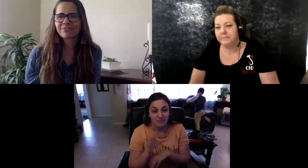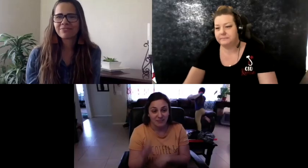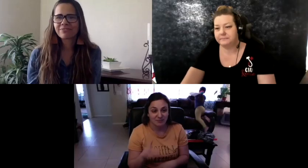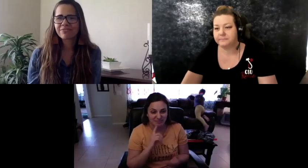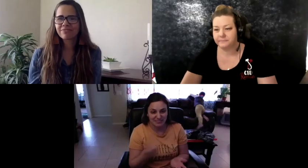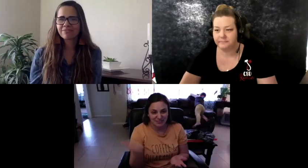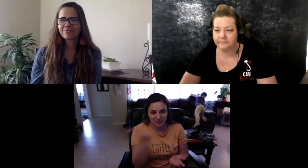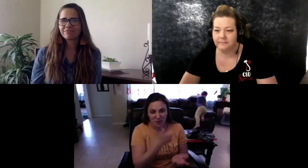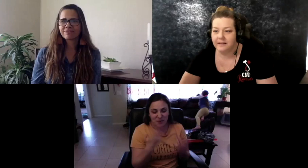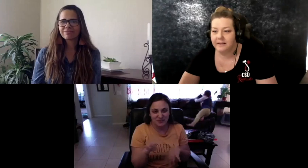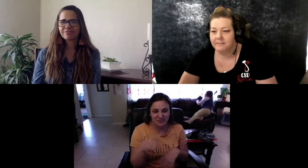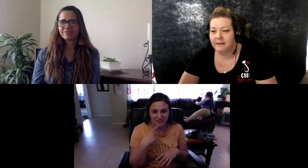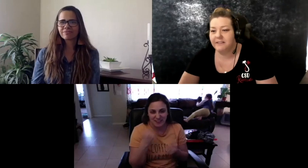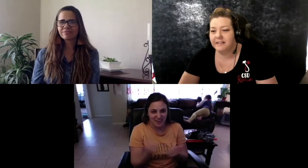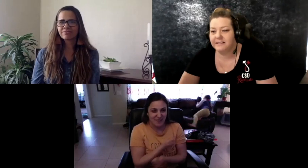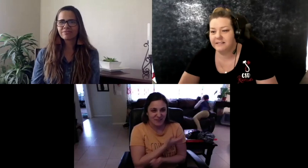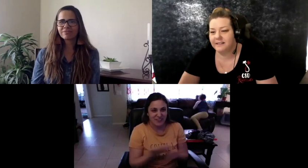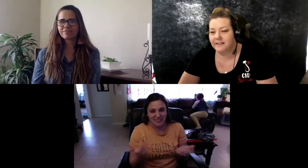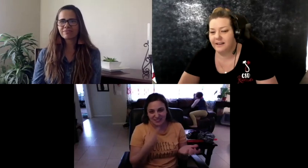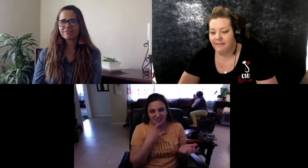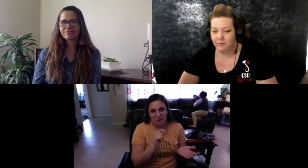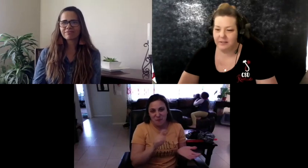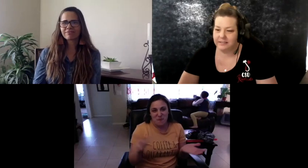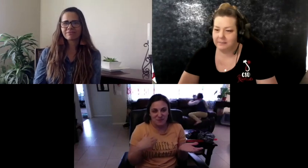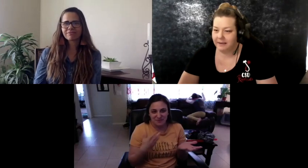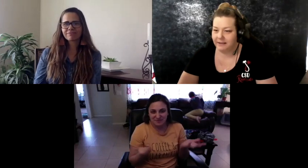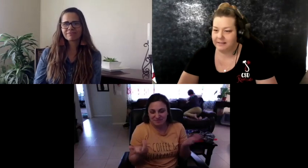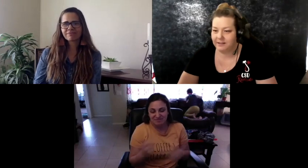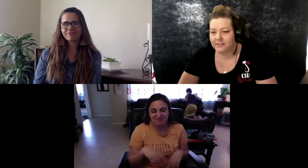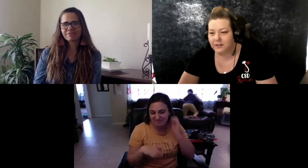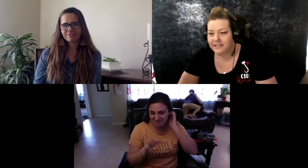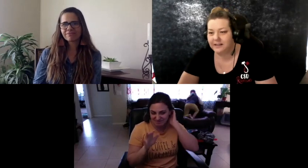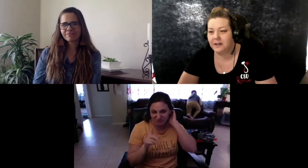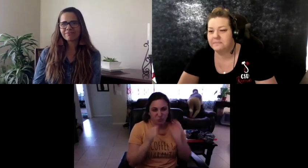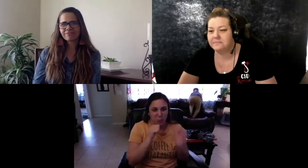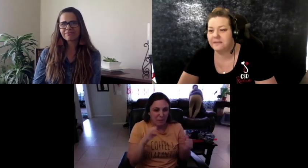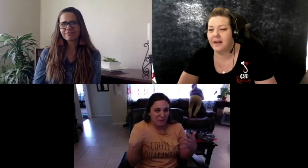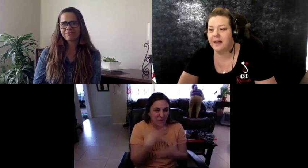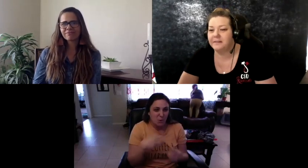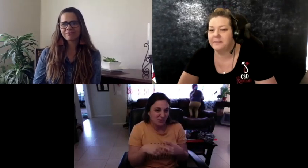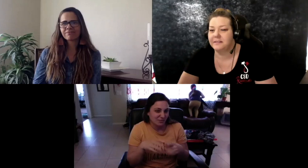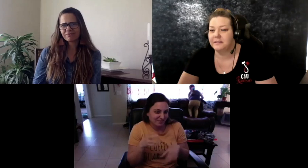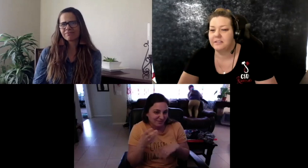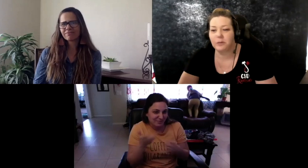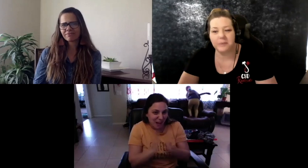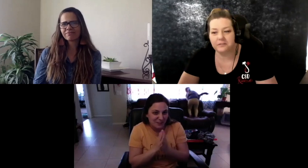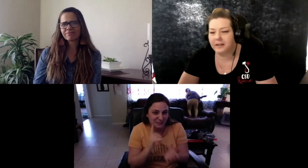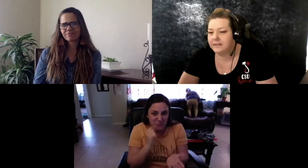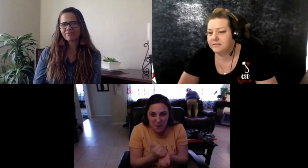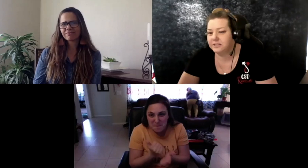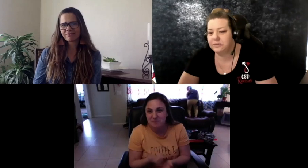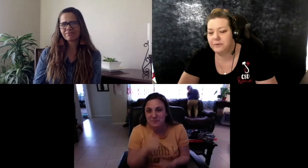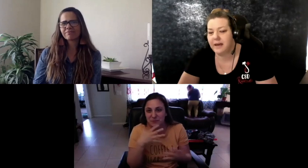Brittany? My advice, everyone's already said my advice. You guys have already said it all. Don't be